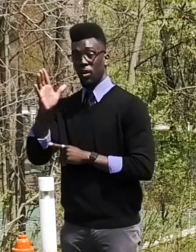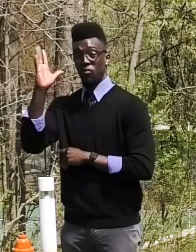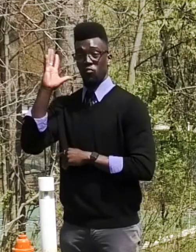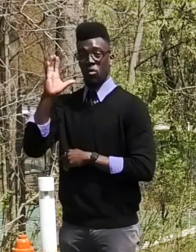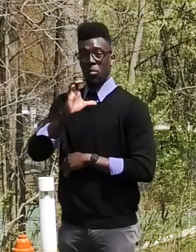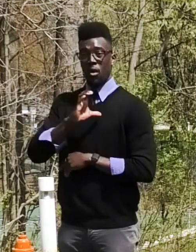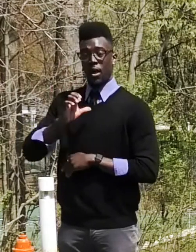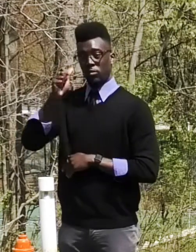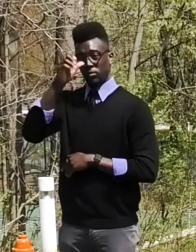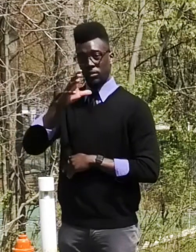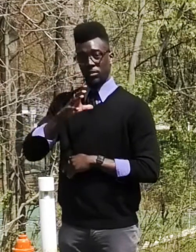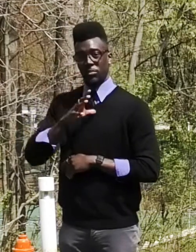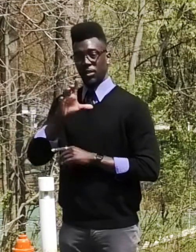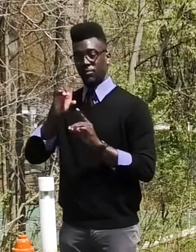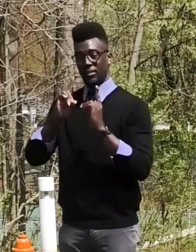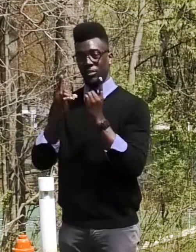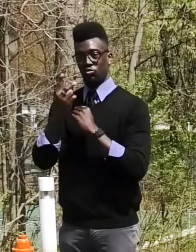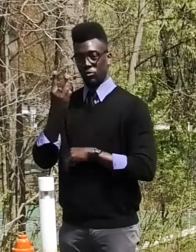2. Dr. Gray.